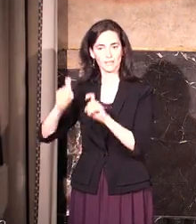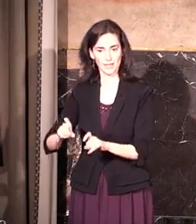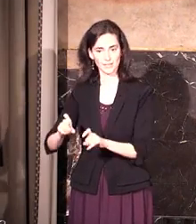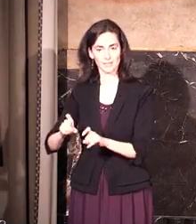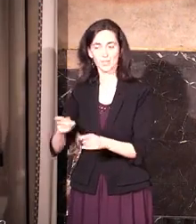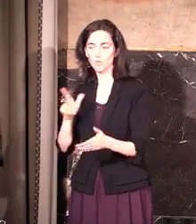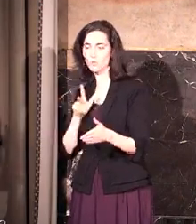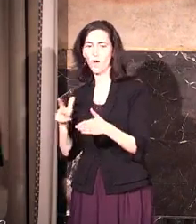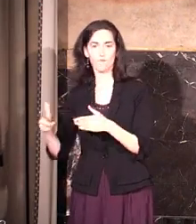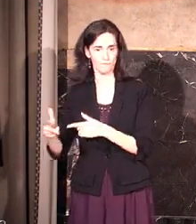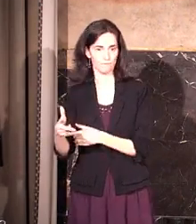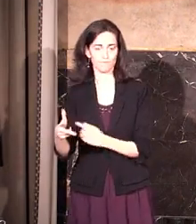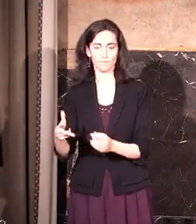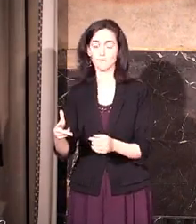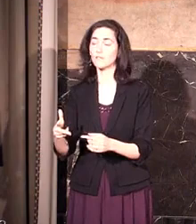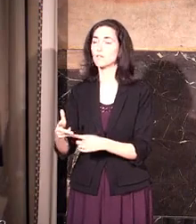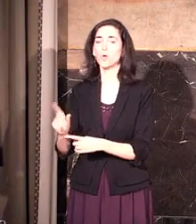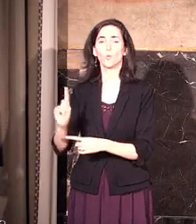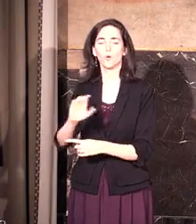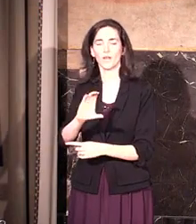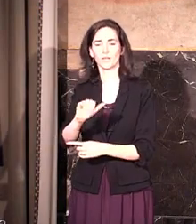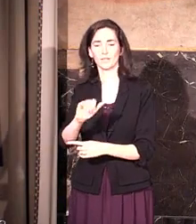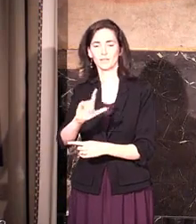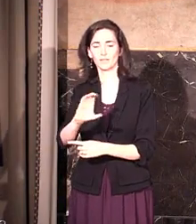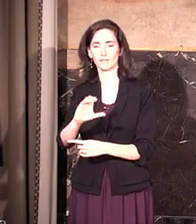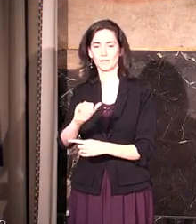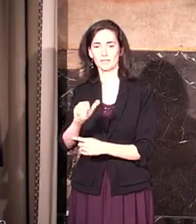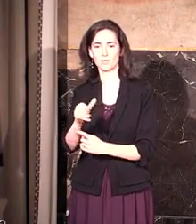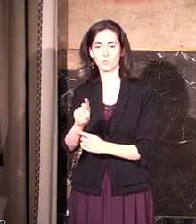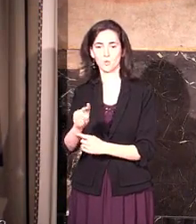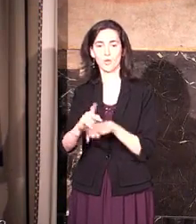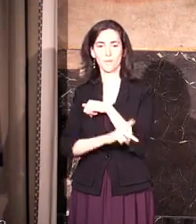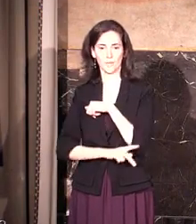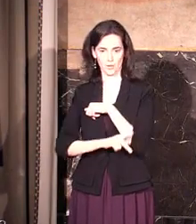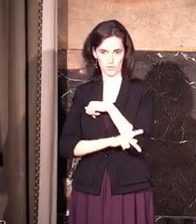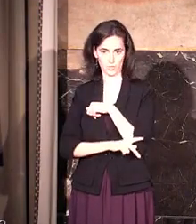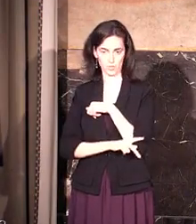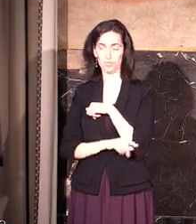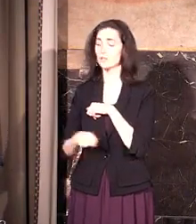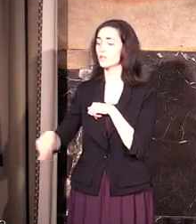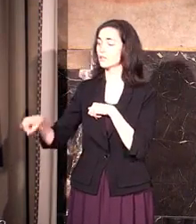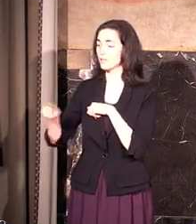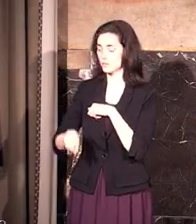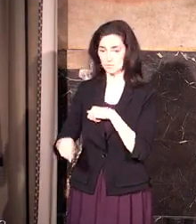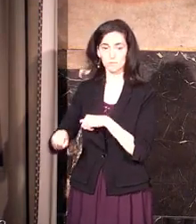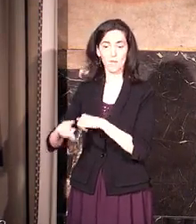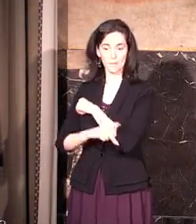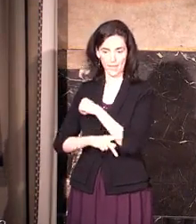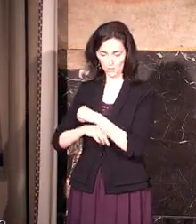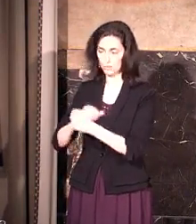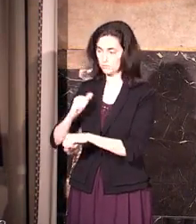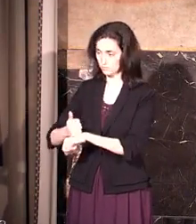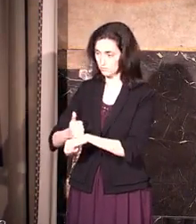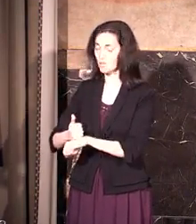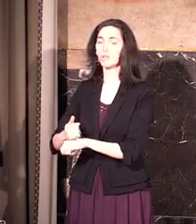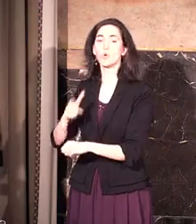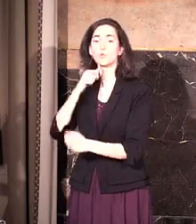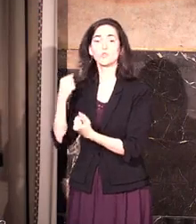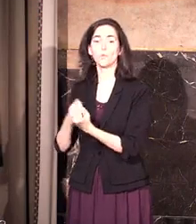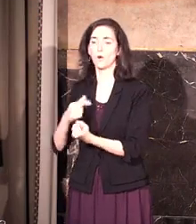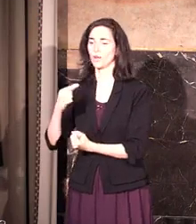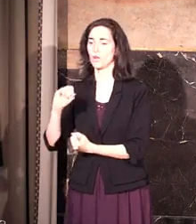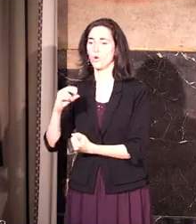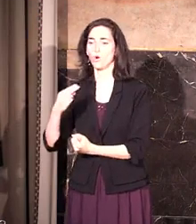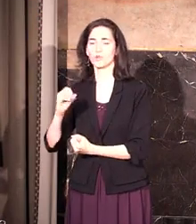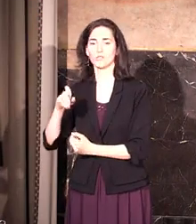Parish this week. The parish-operated sites are receiving support from GOSEP, the Louisiana National Guard,